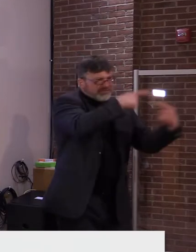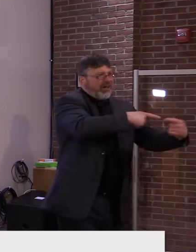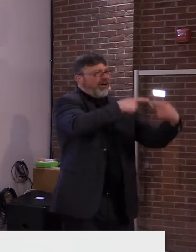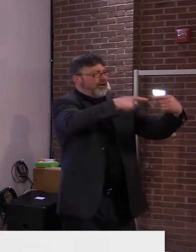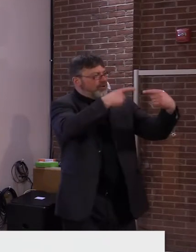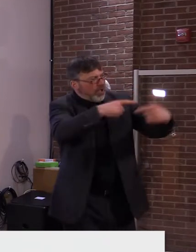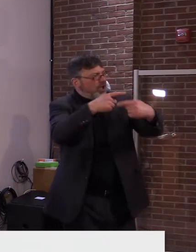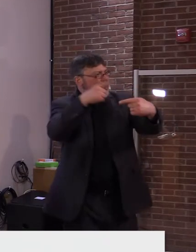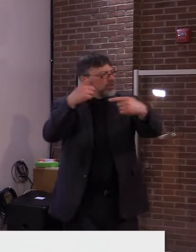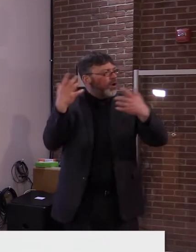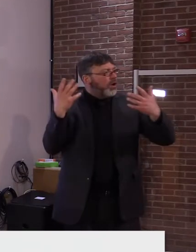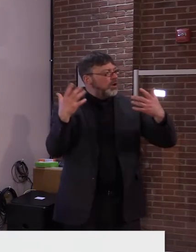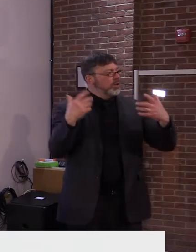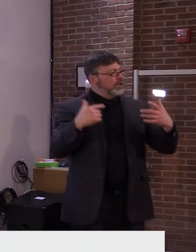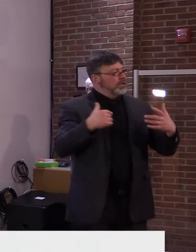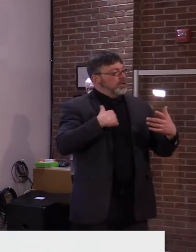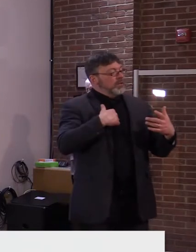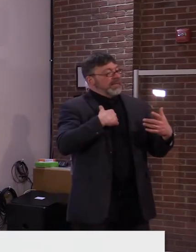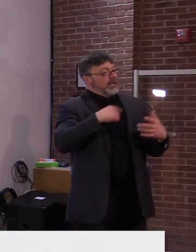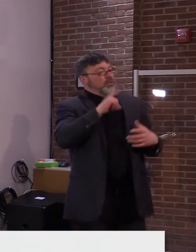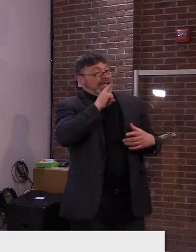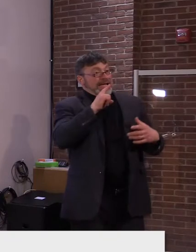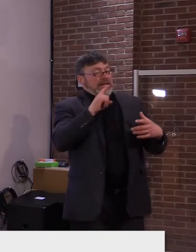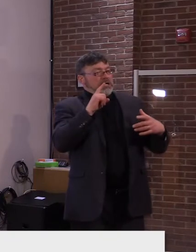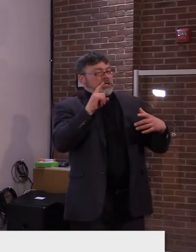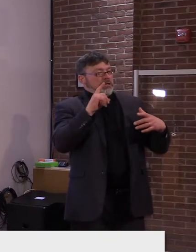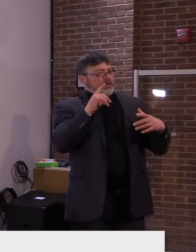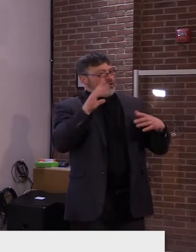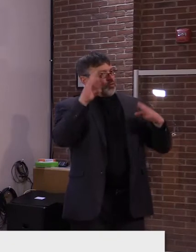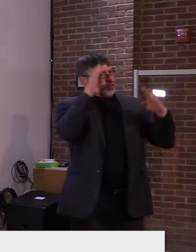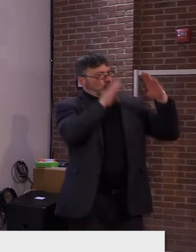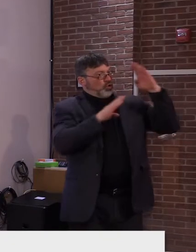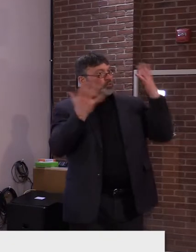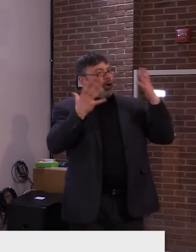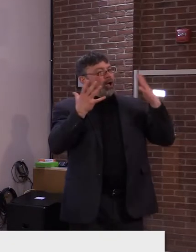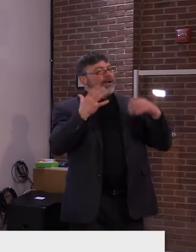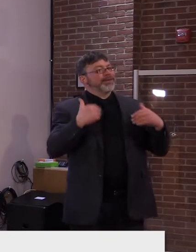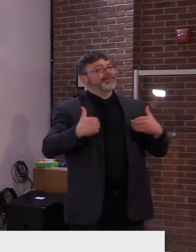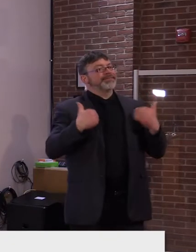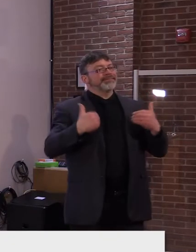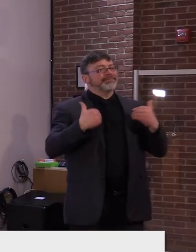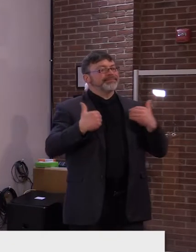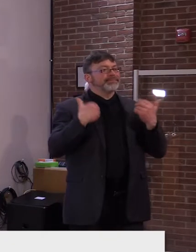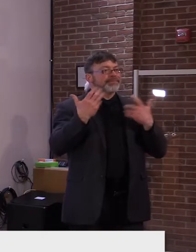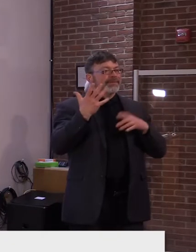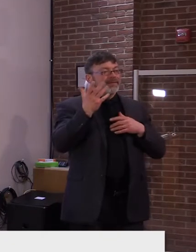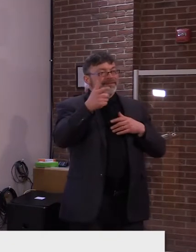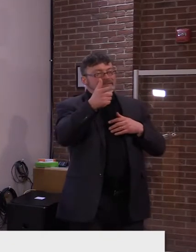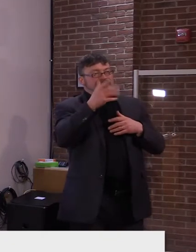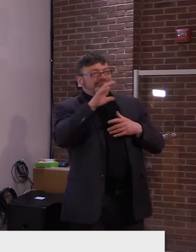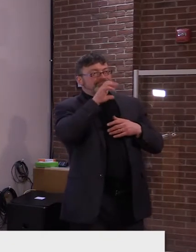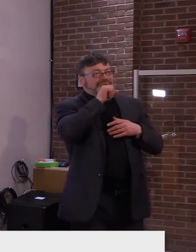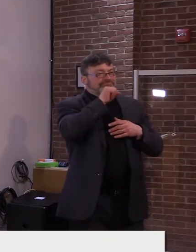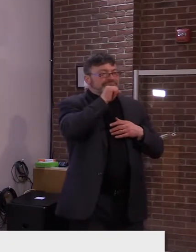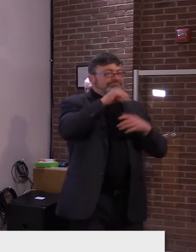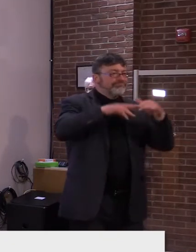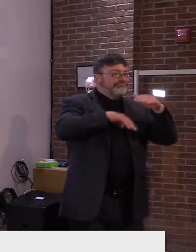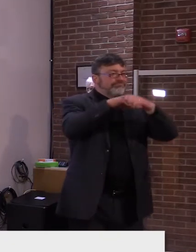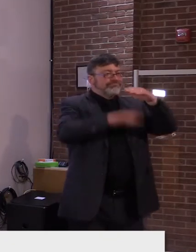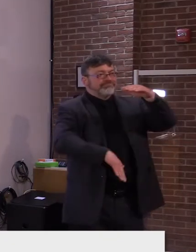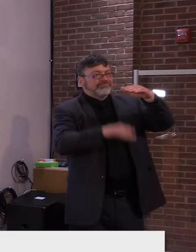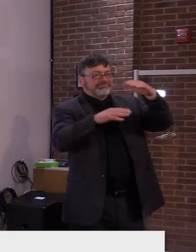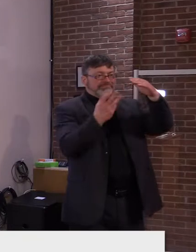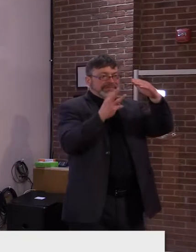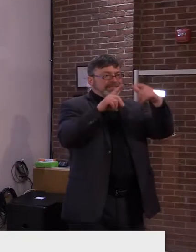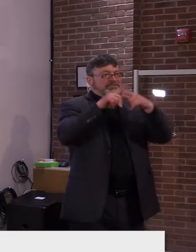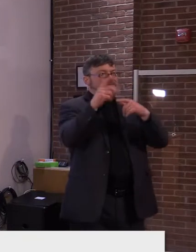up the PR campaign. We hope all of you will as well. Because it's really important, as Dr. Levine has